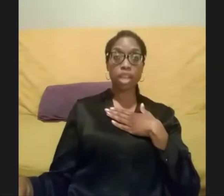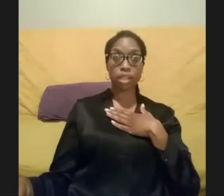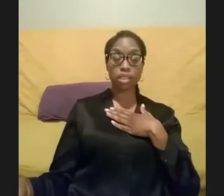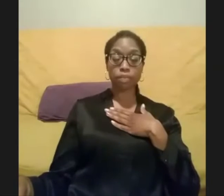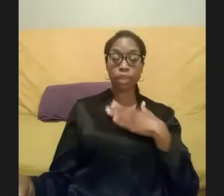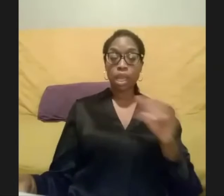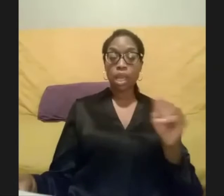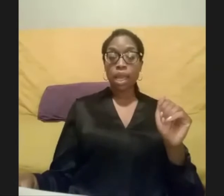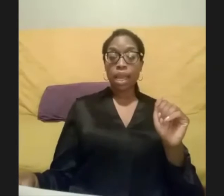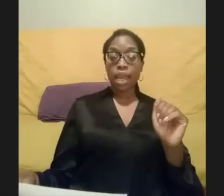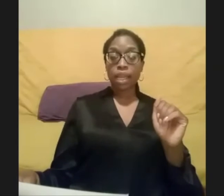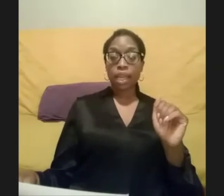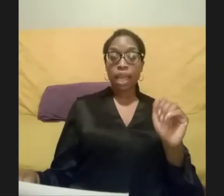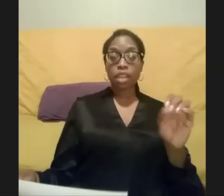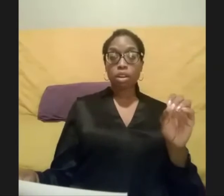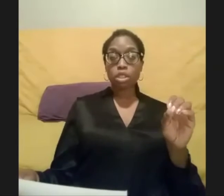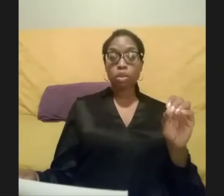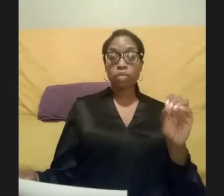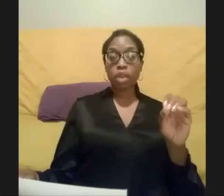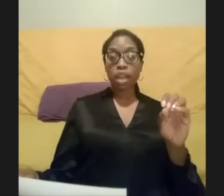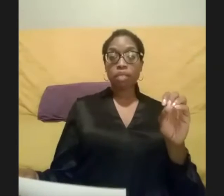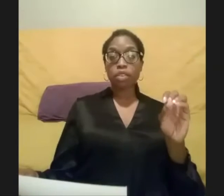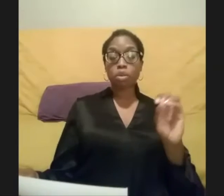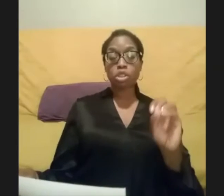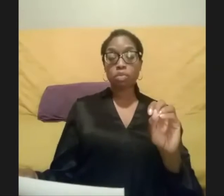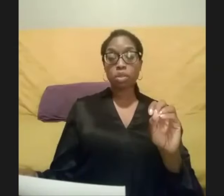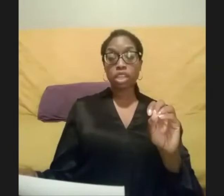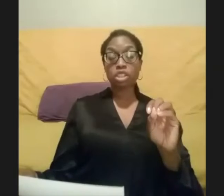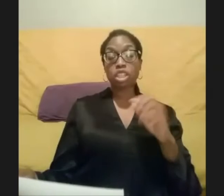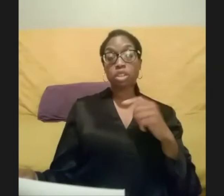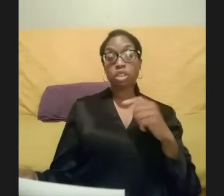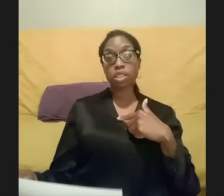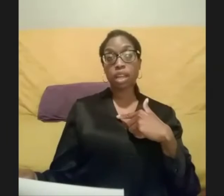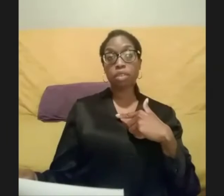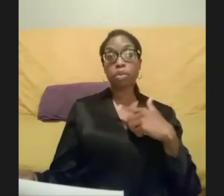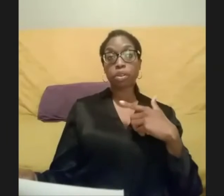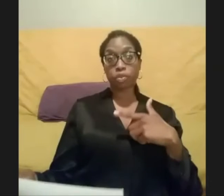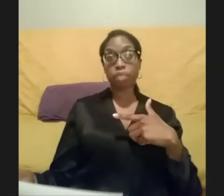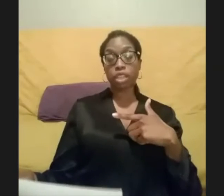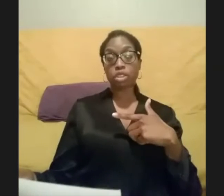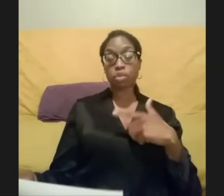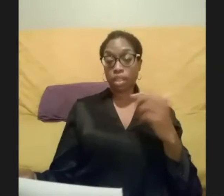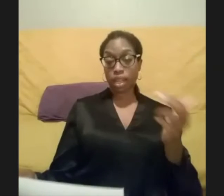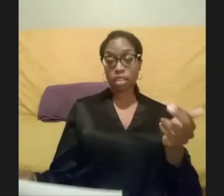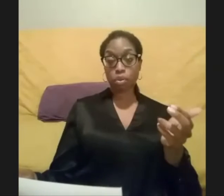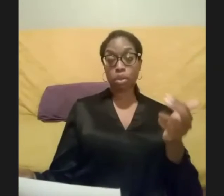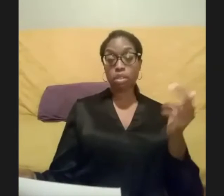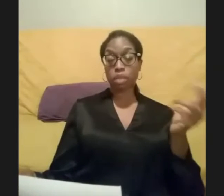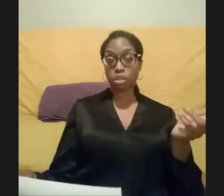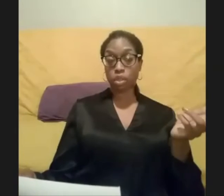genetics. And then also, if you have known gene mutations, either in yourself or in your family history, that's important to be screened